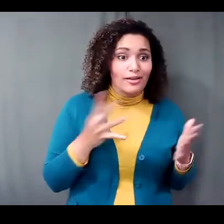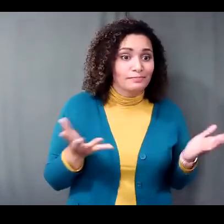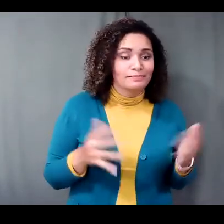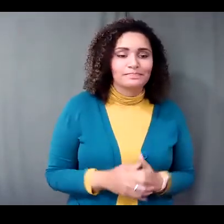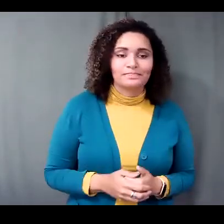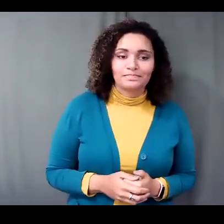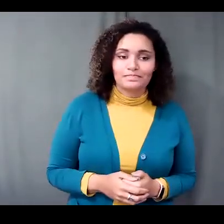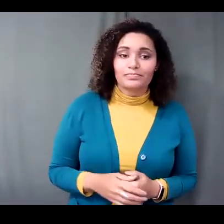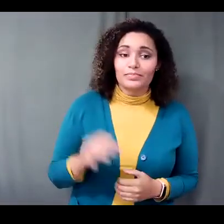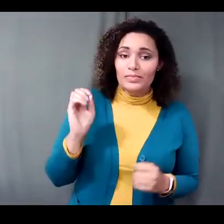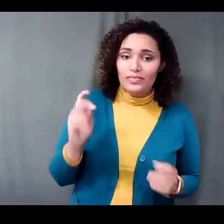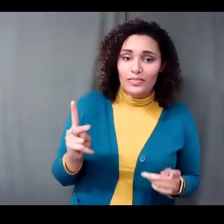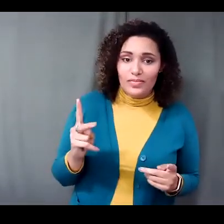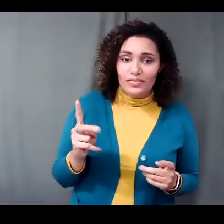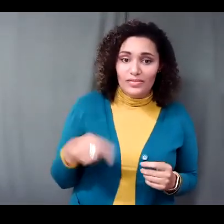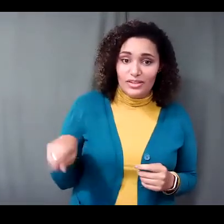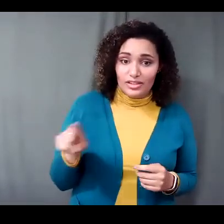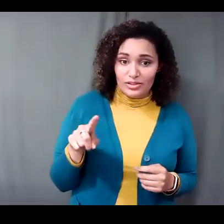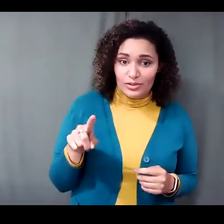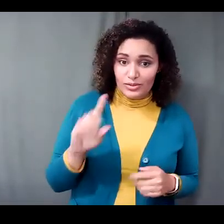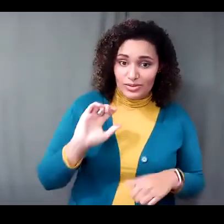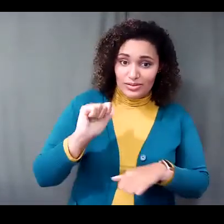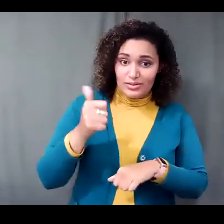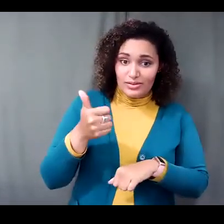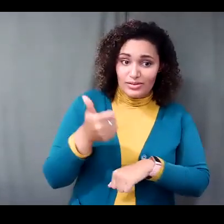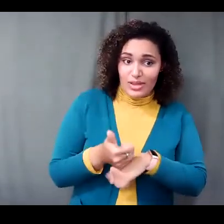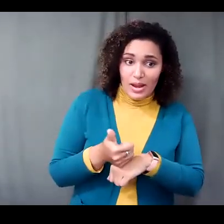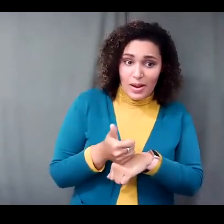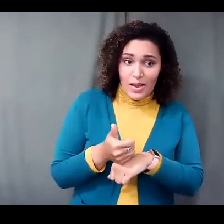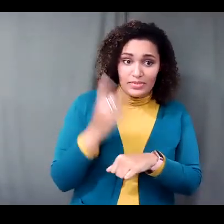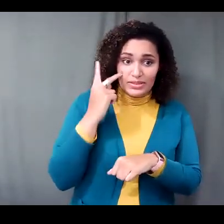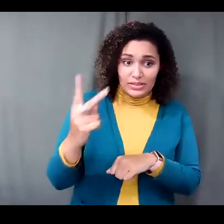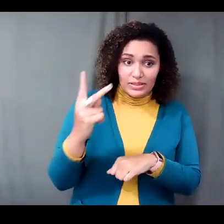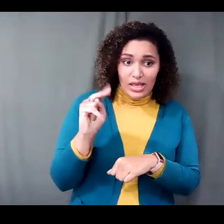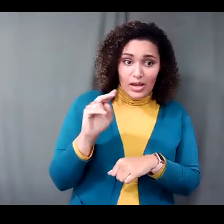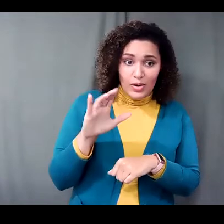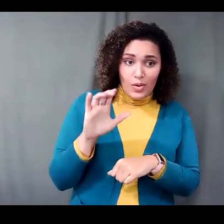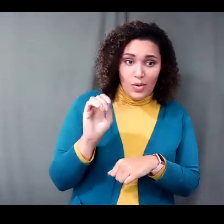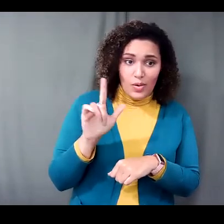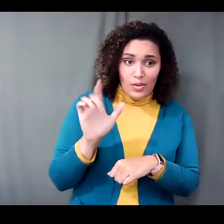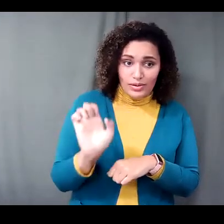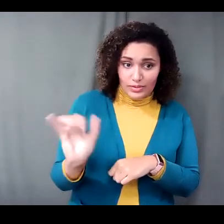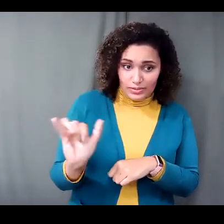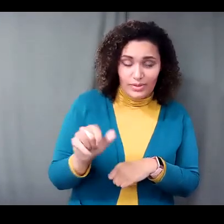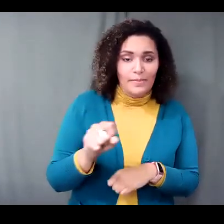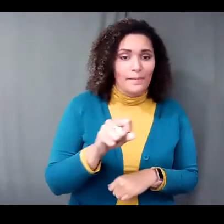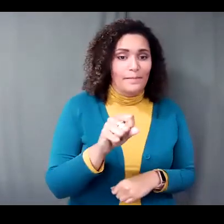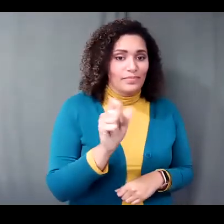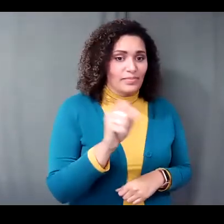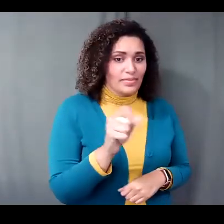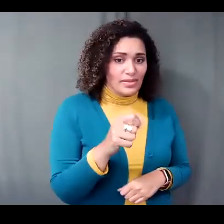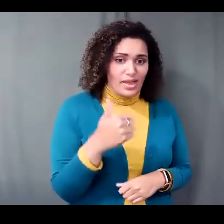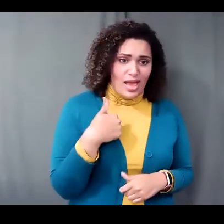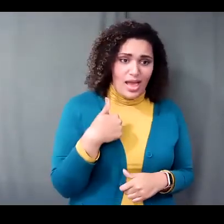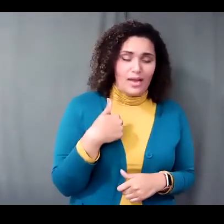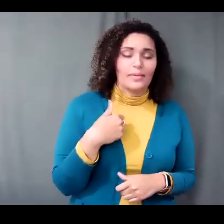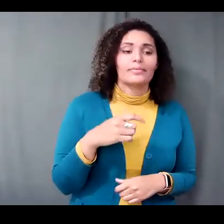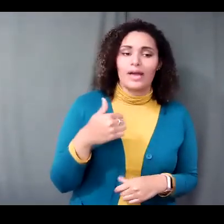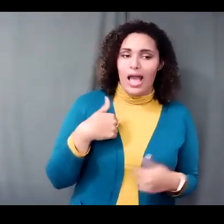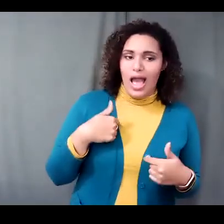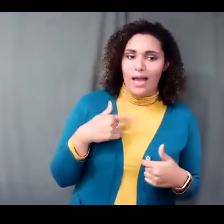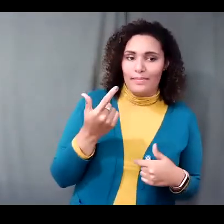right. So, but are you set up so people can see Nicole too? Okay, because I'm on the gallery view, but that's good.